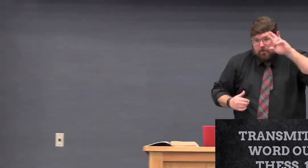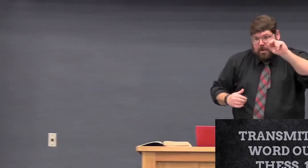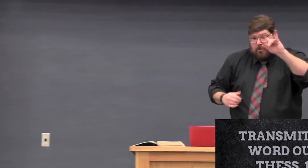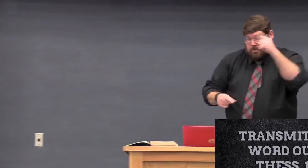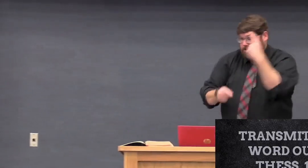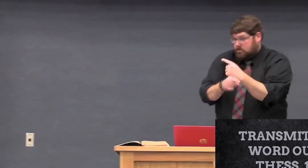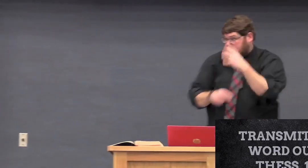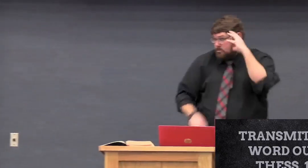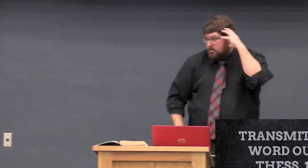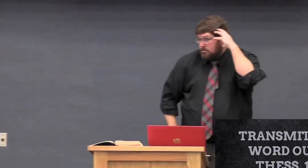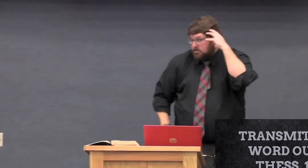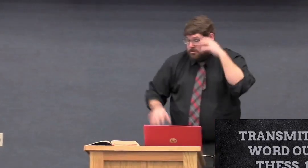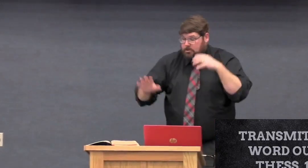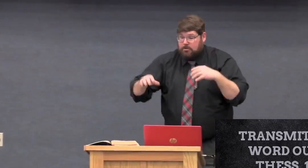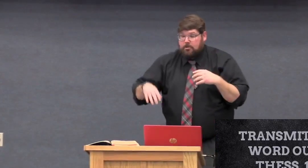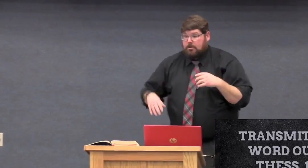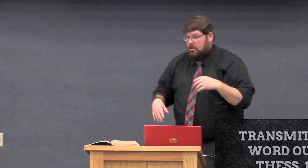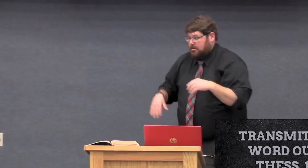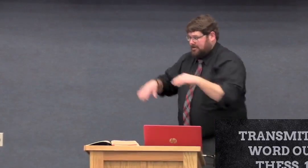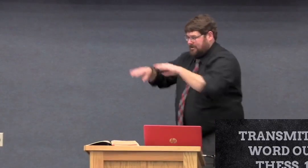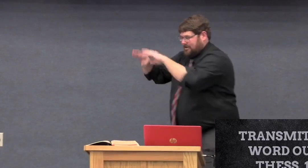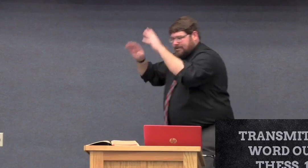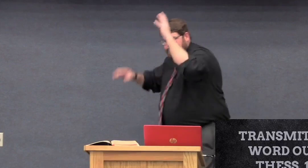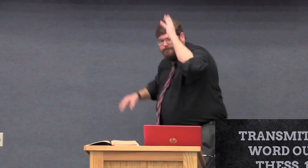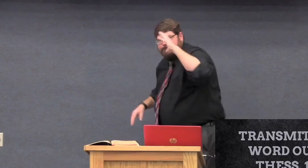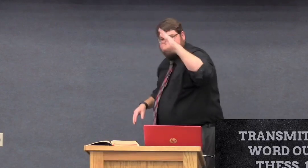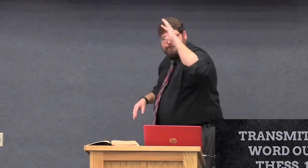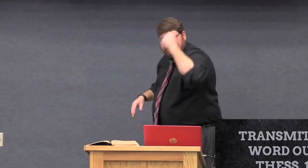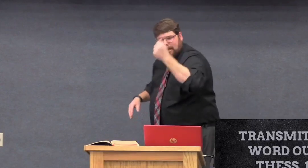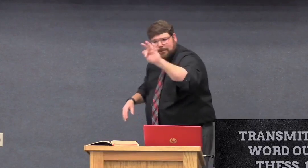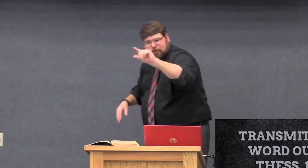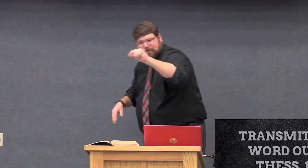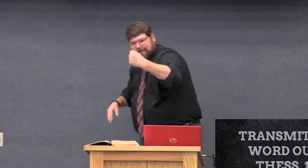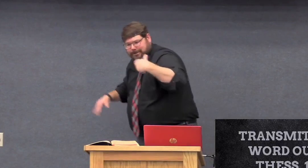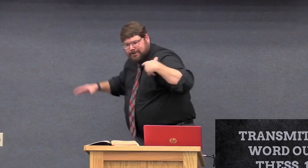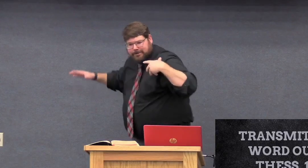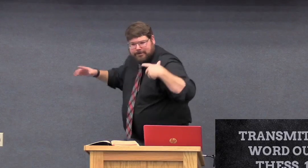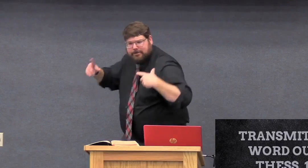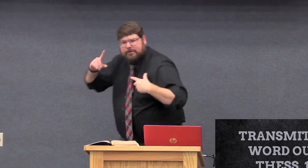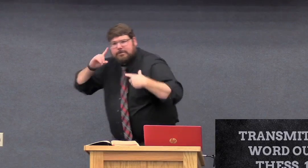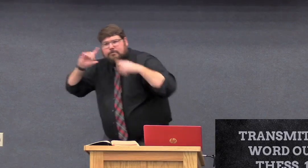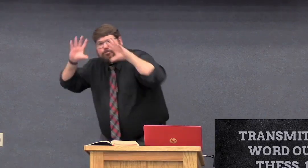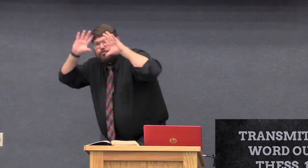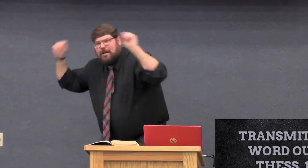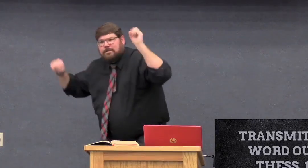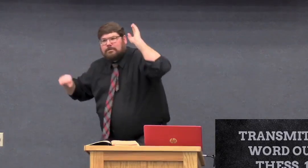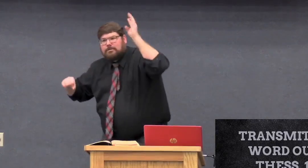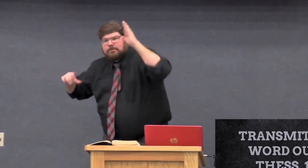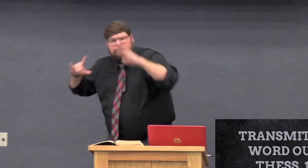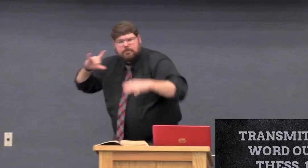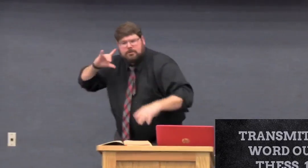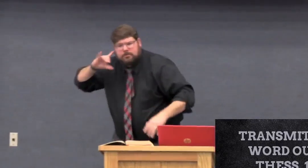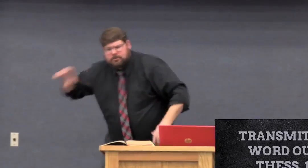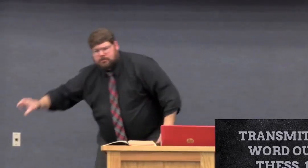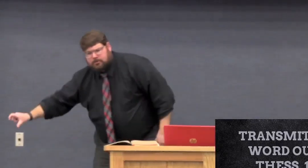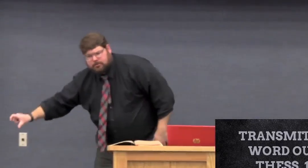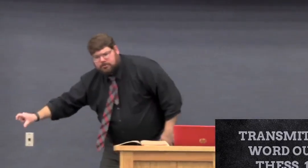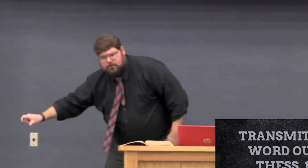are still radio towers, right? They still do that. They send out a signal. You know, it used to be in the 1920s that when the president gave